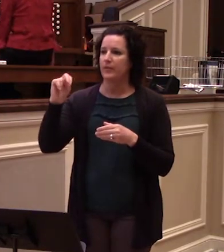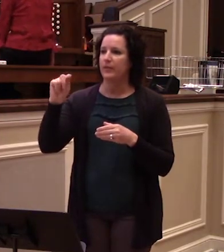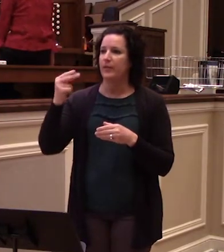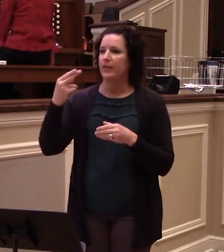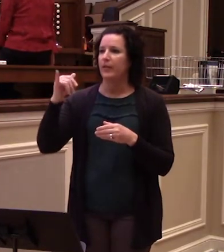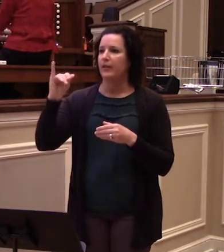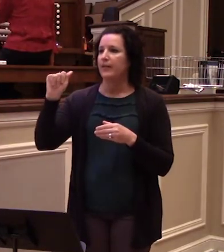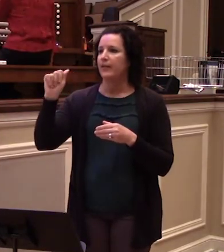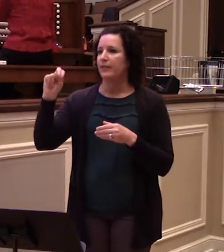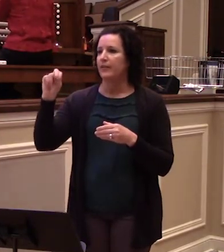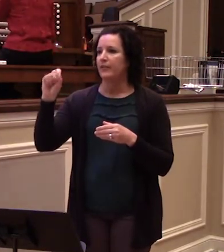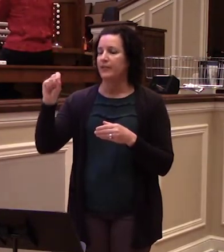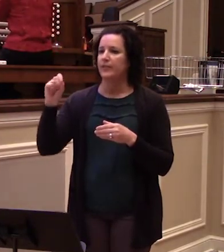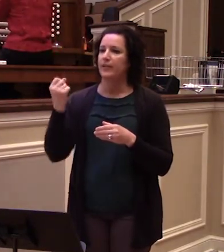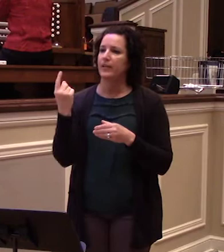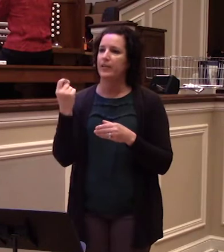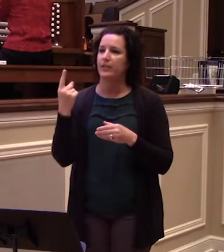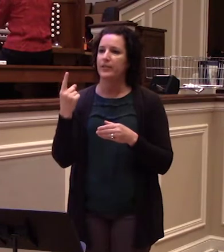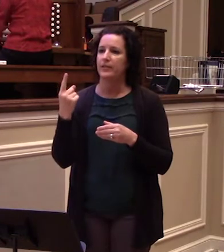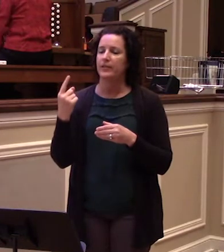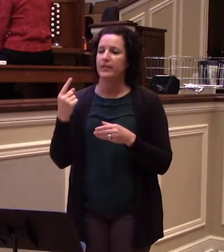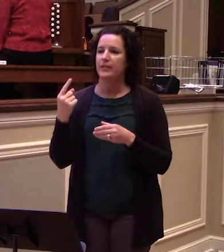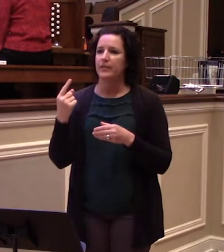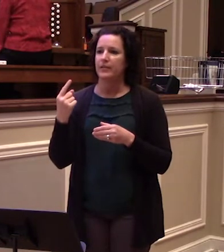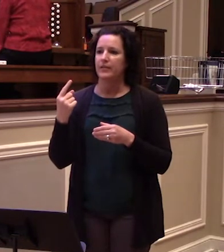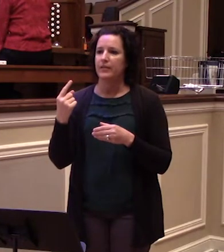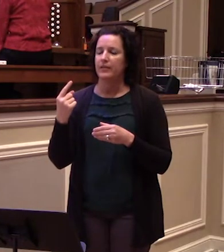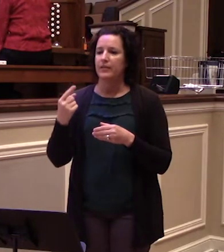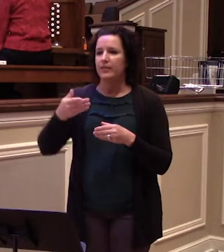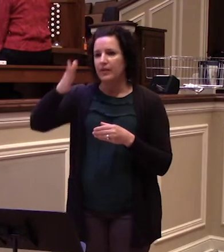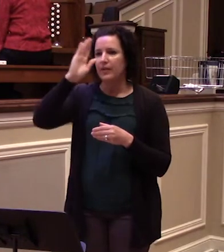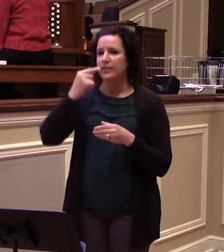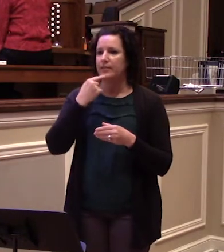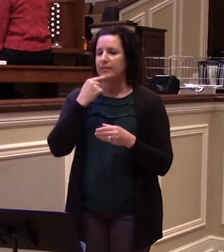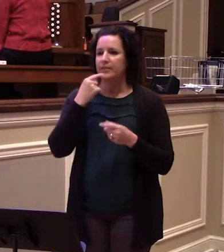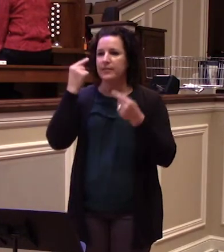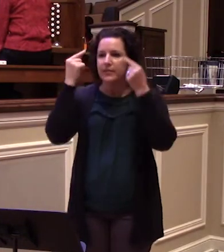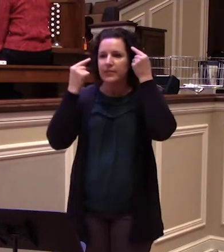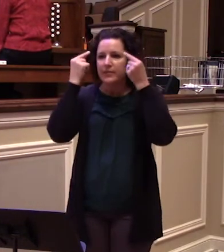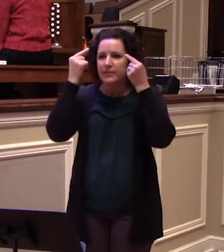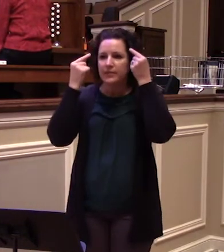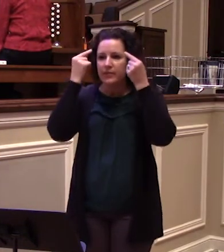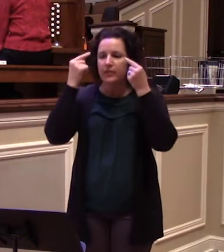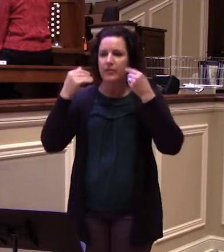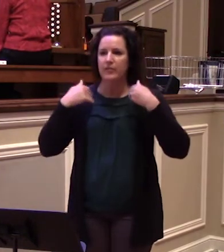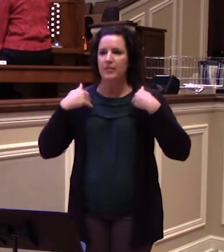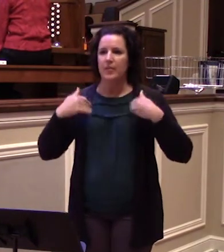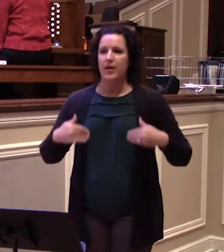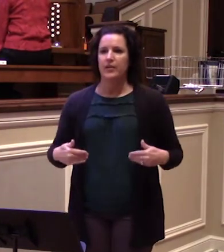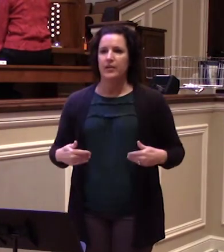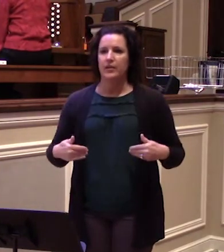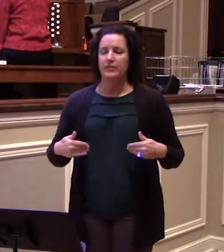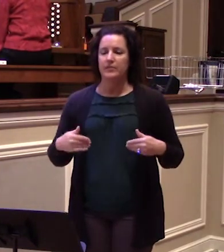how to take the Lord's Supper, and he says to consider the body, to take a moment, to search your own soul.